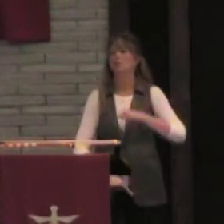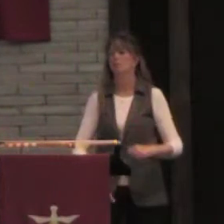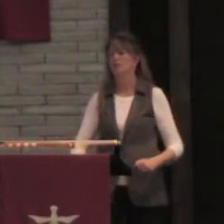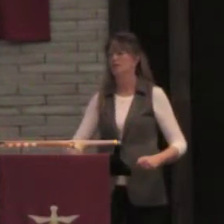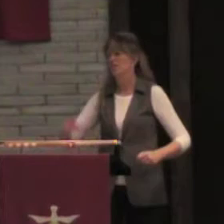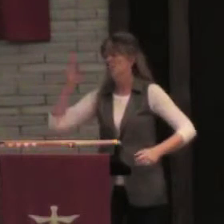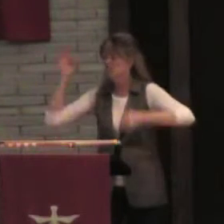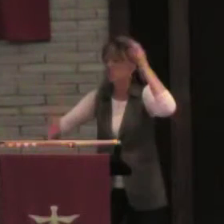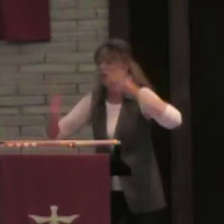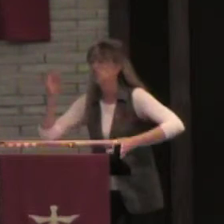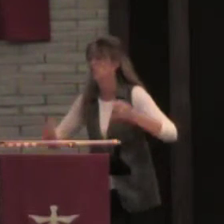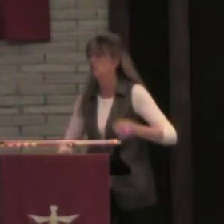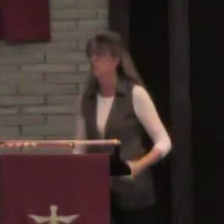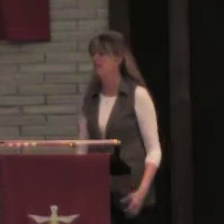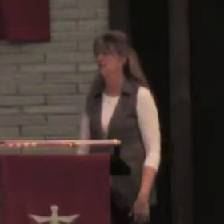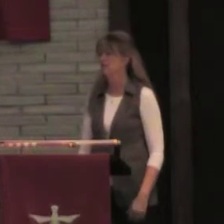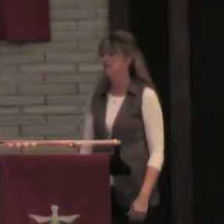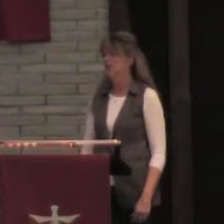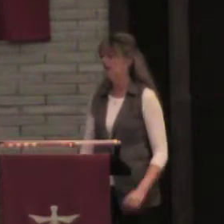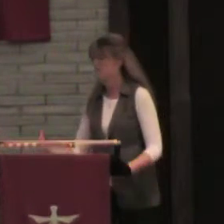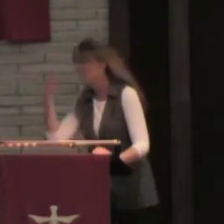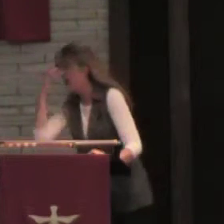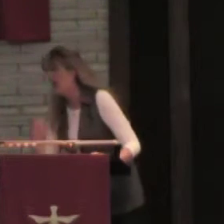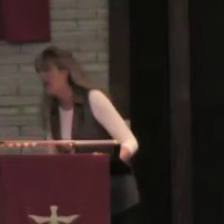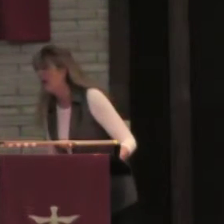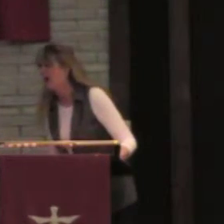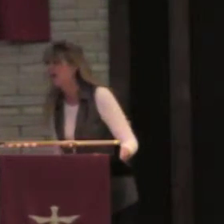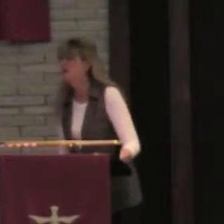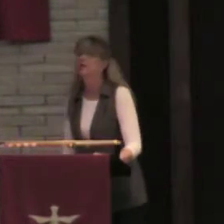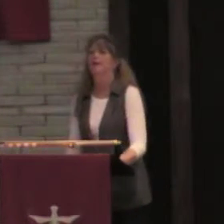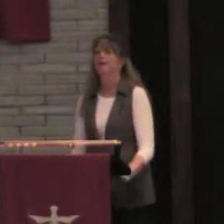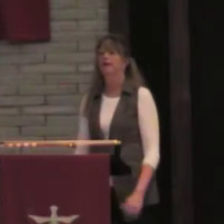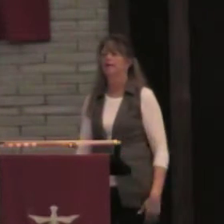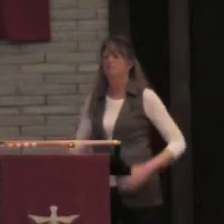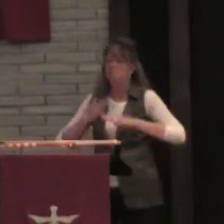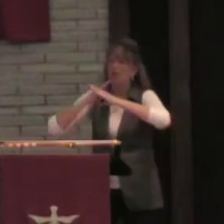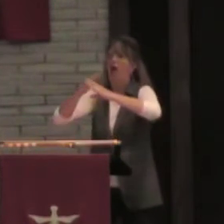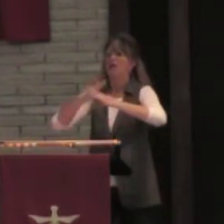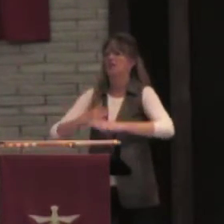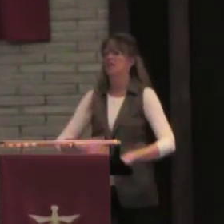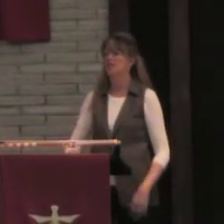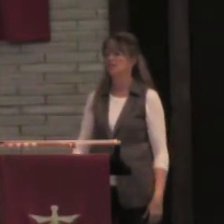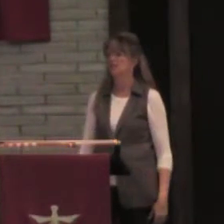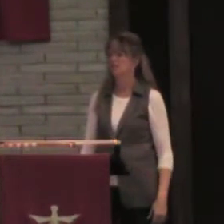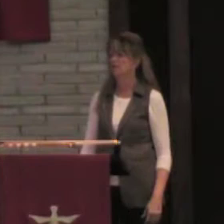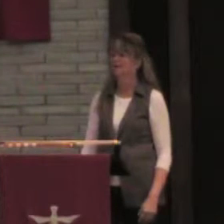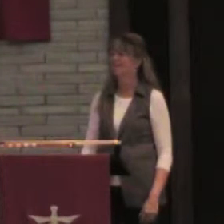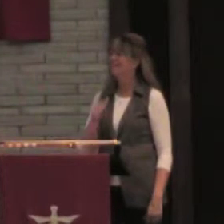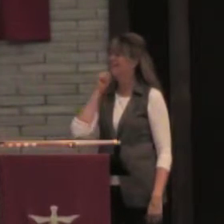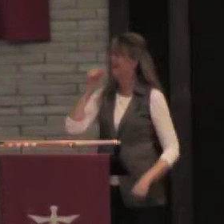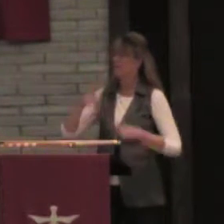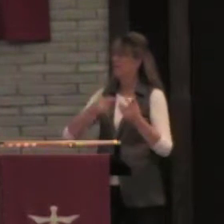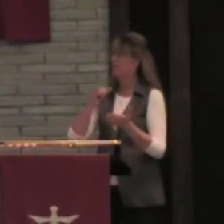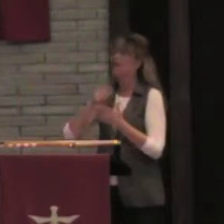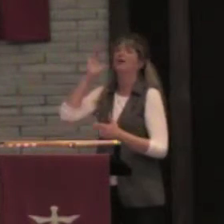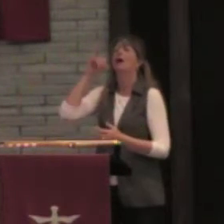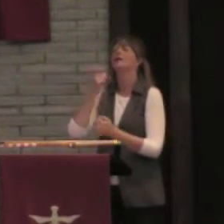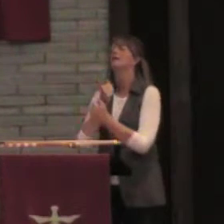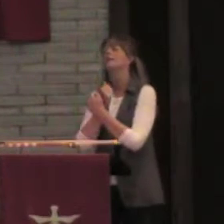He does not punish us and judge us and get mad at us and block us. It's not